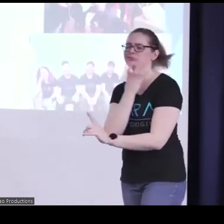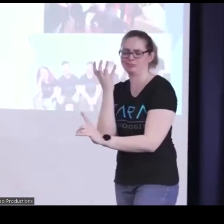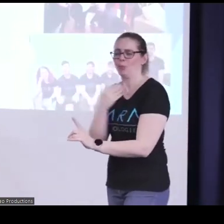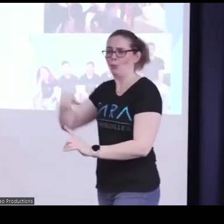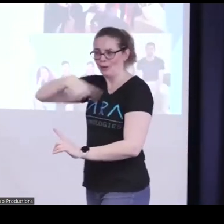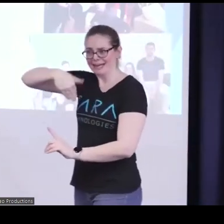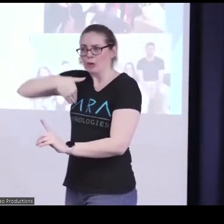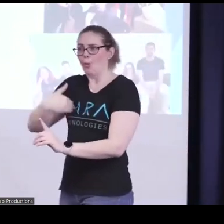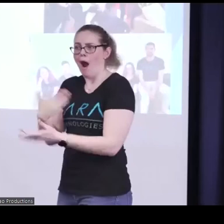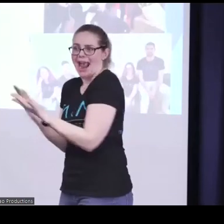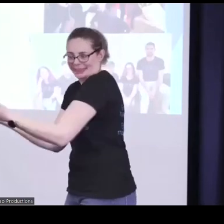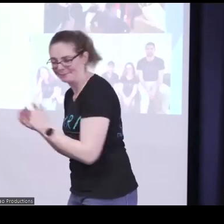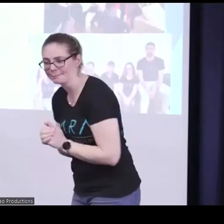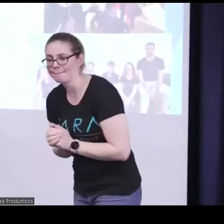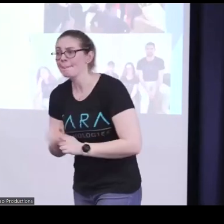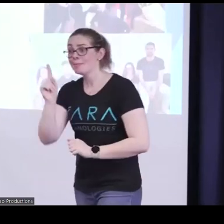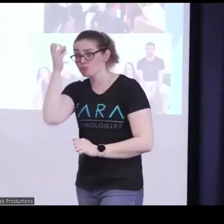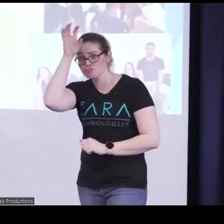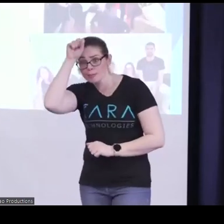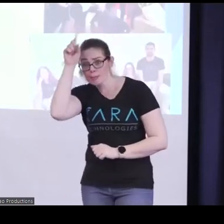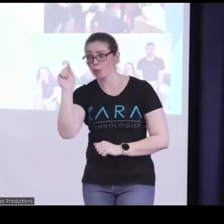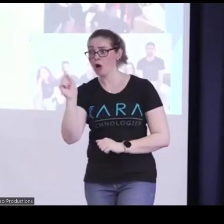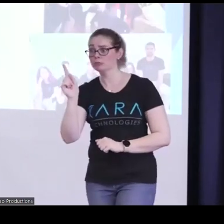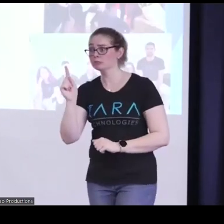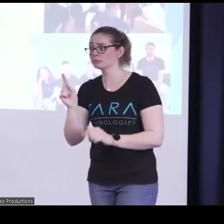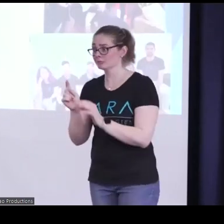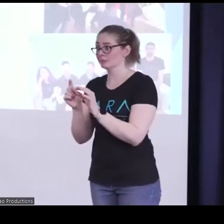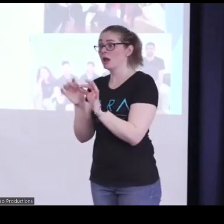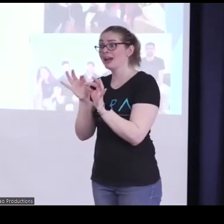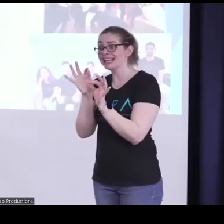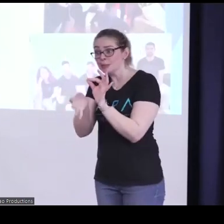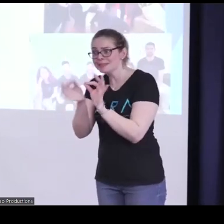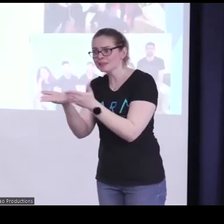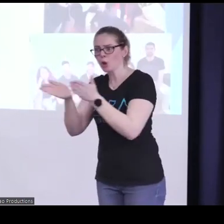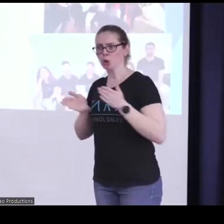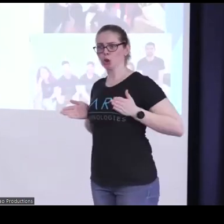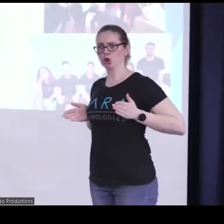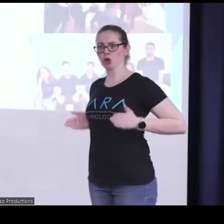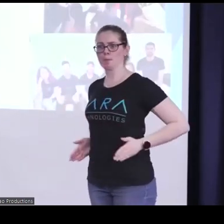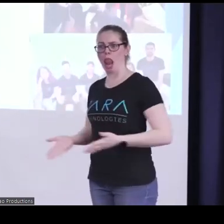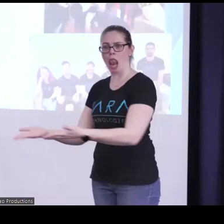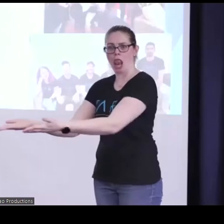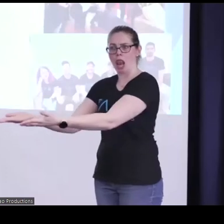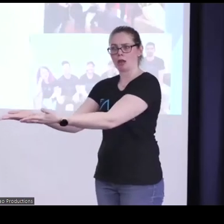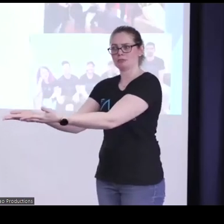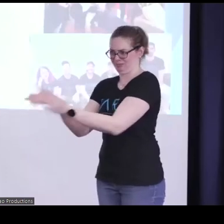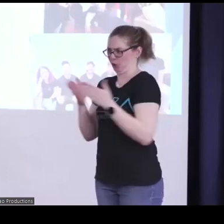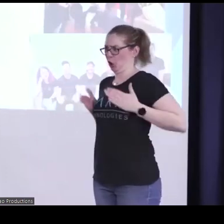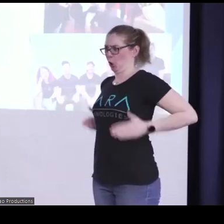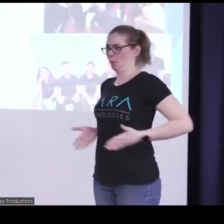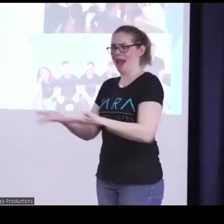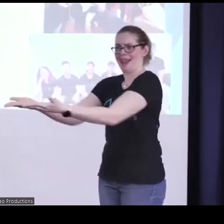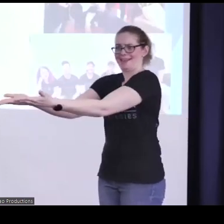Without interpreters, you know, it's deaf people require them. So we have a lot of respect for interpreters,